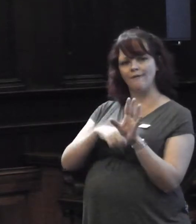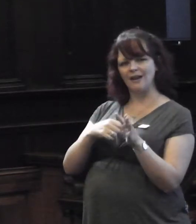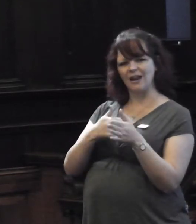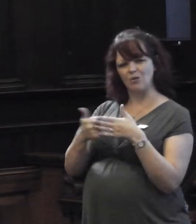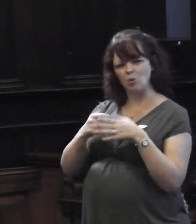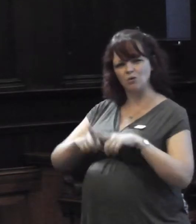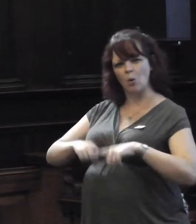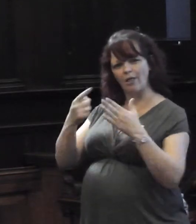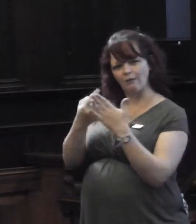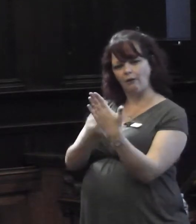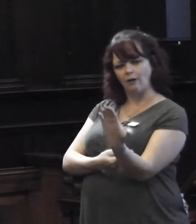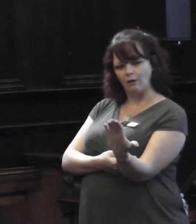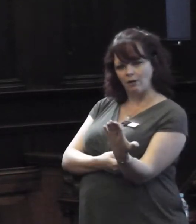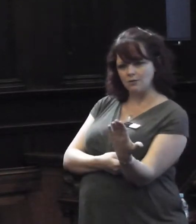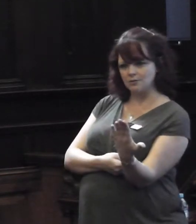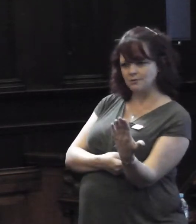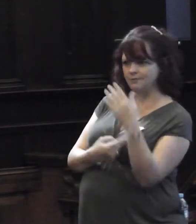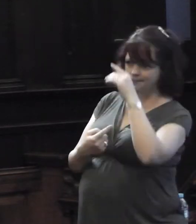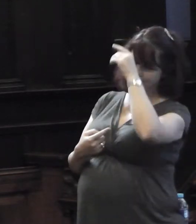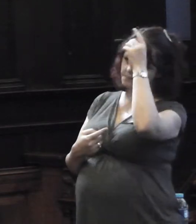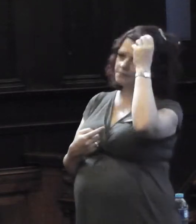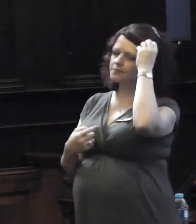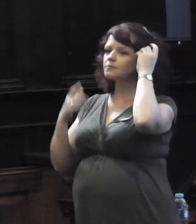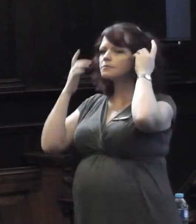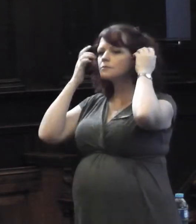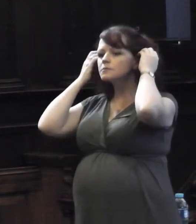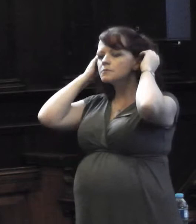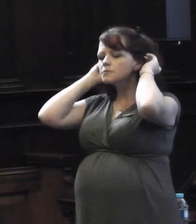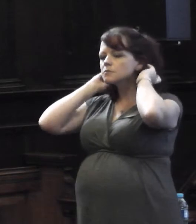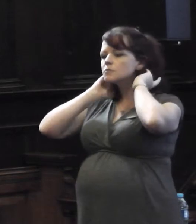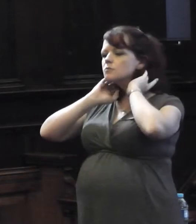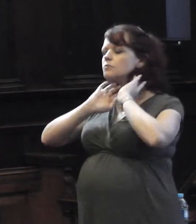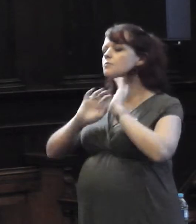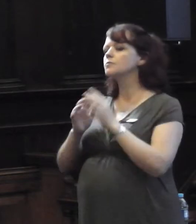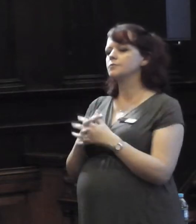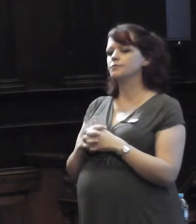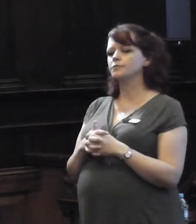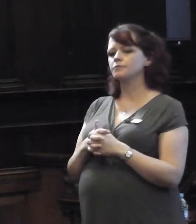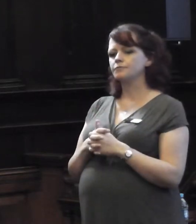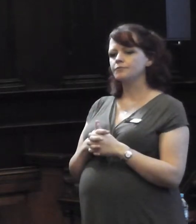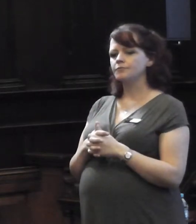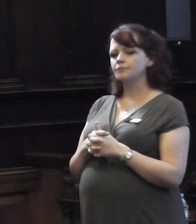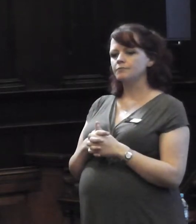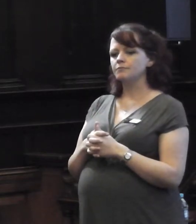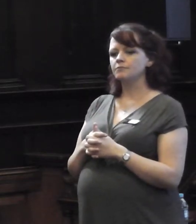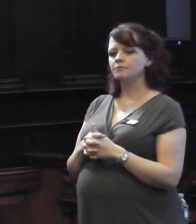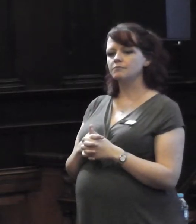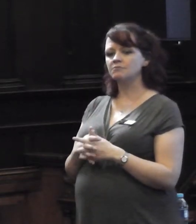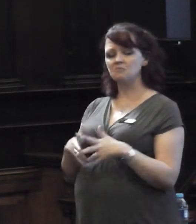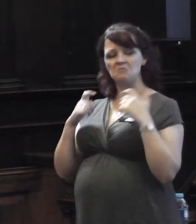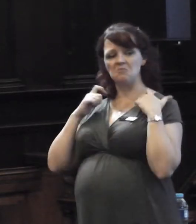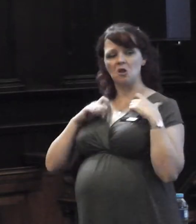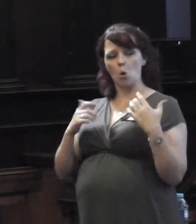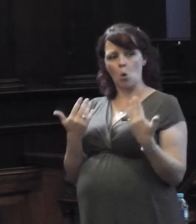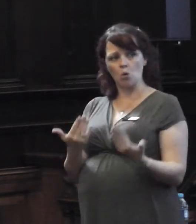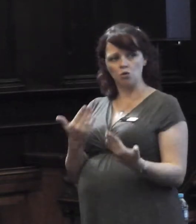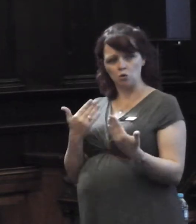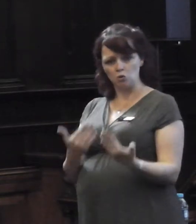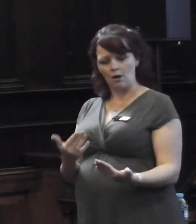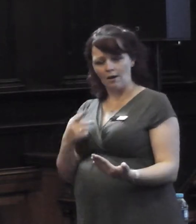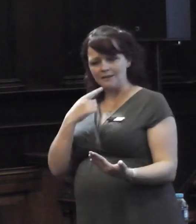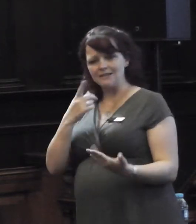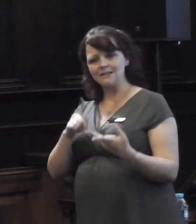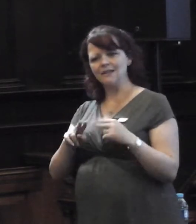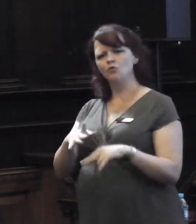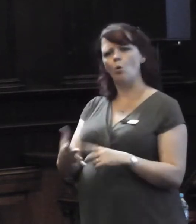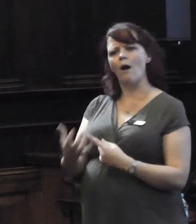law, those convicted of possession of a knife in a public place can be sentenced to